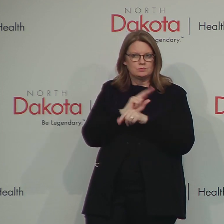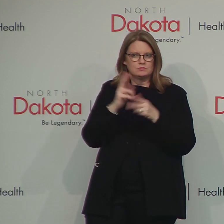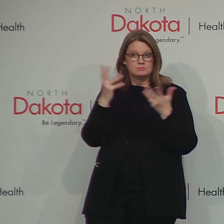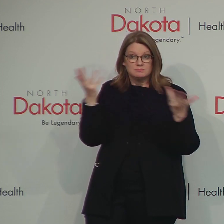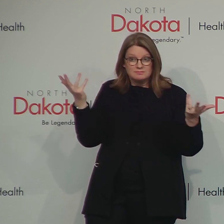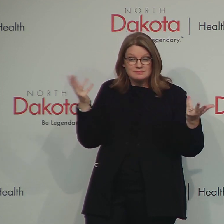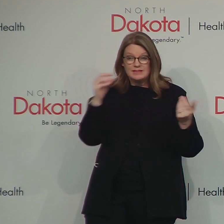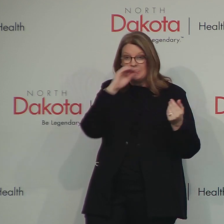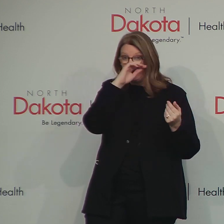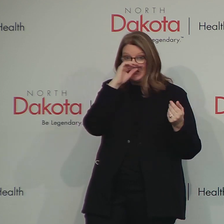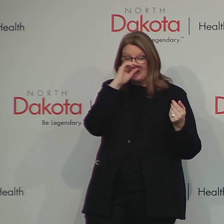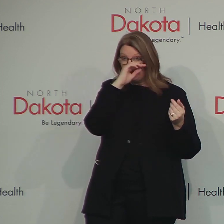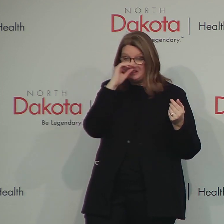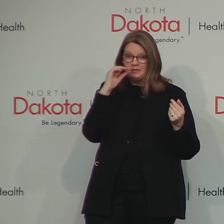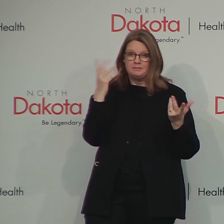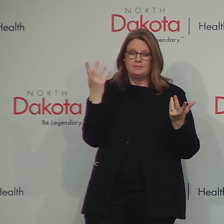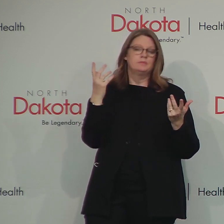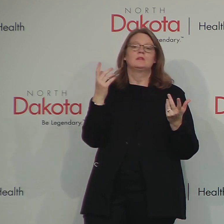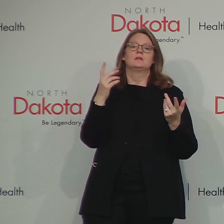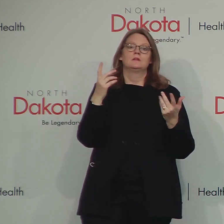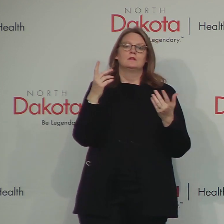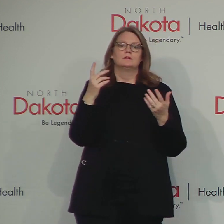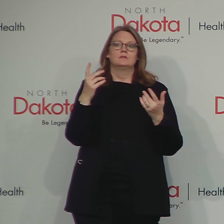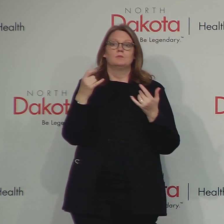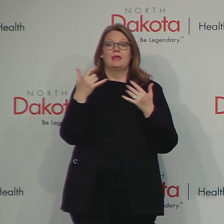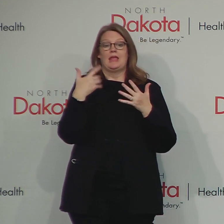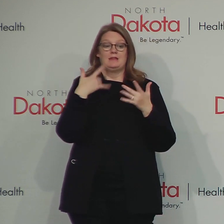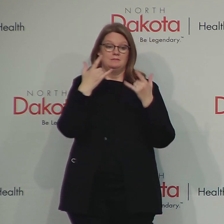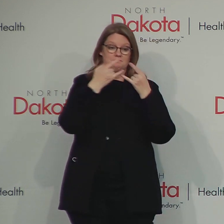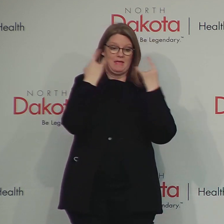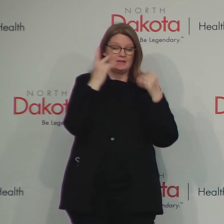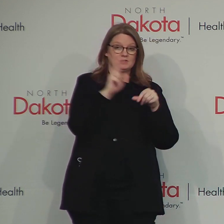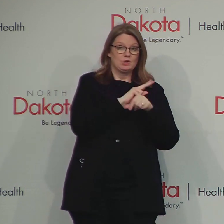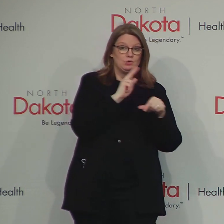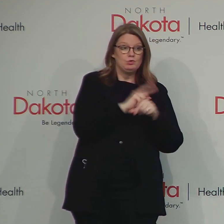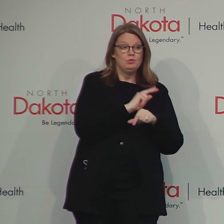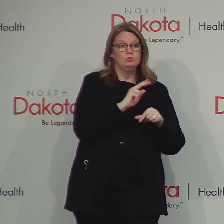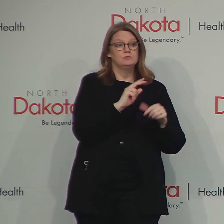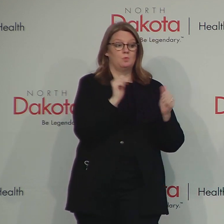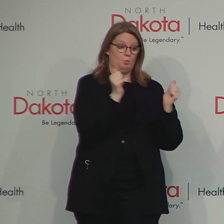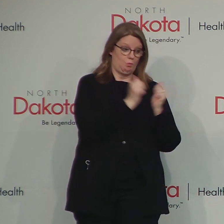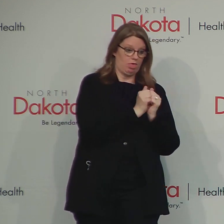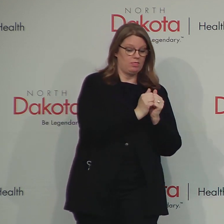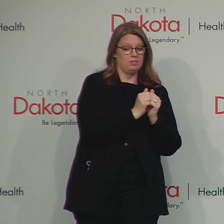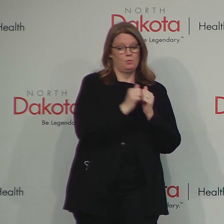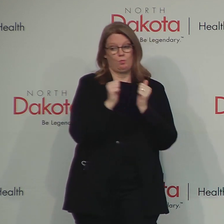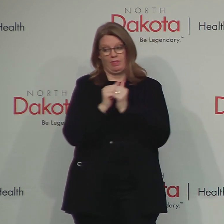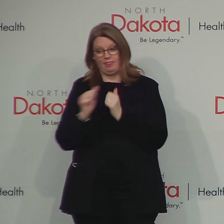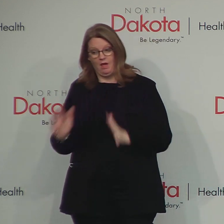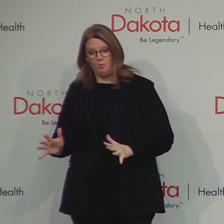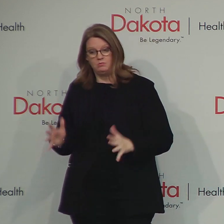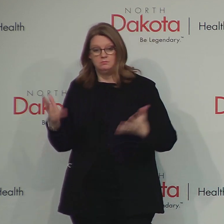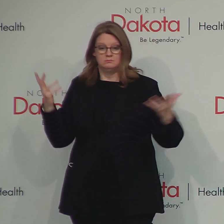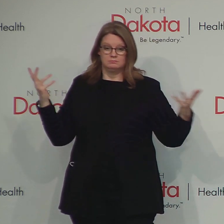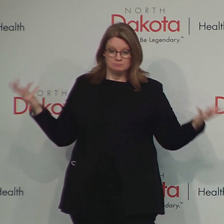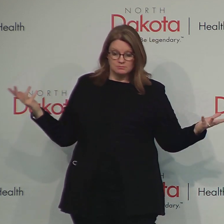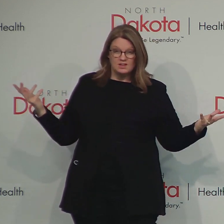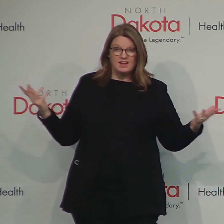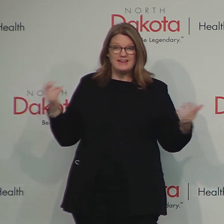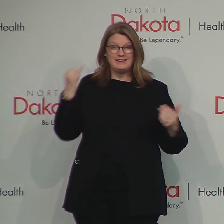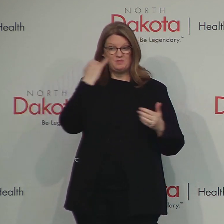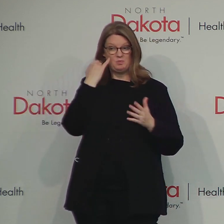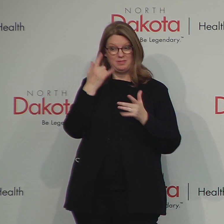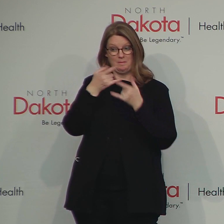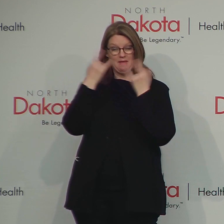had mask usages, with or without the mandate, and we know that it didn't go to 100% with it. We know that it may go